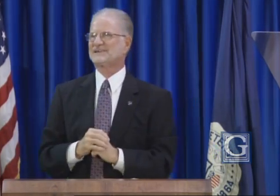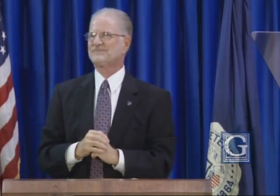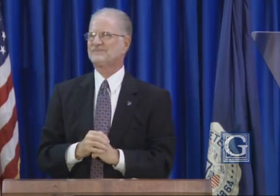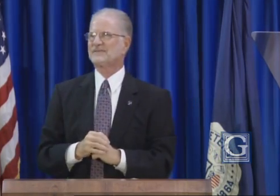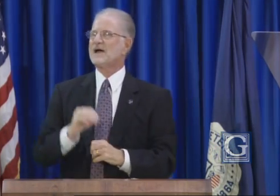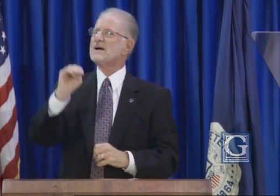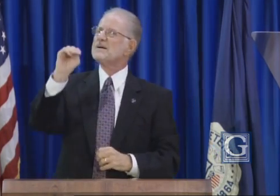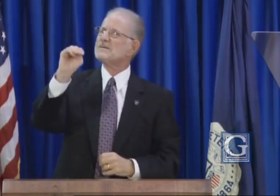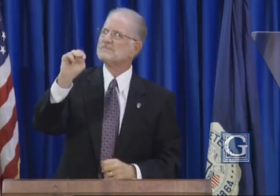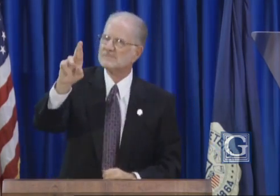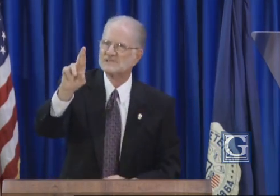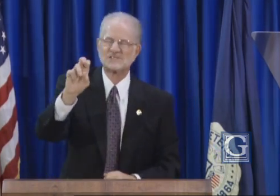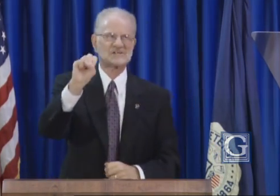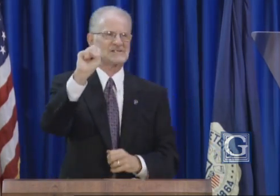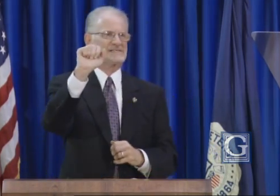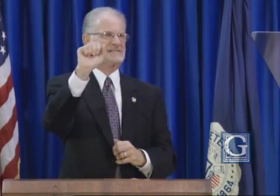Thank you, and please be seated.